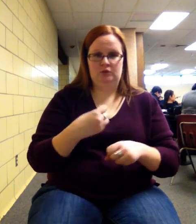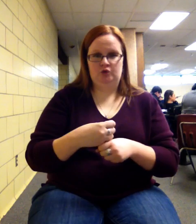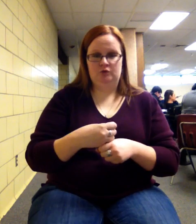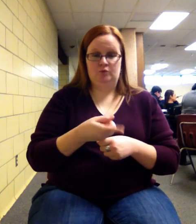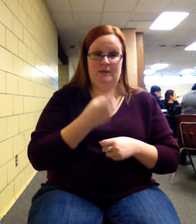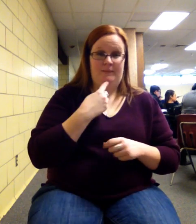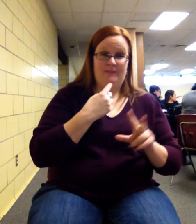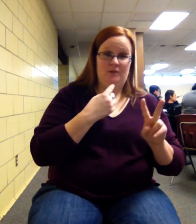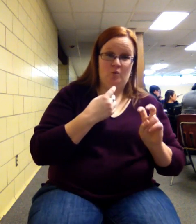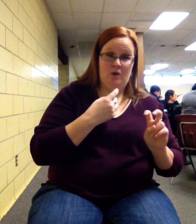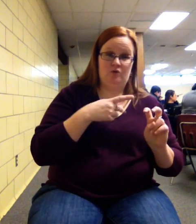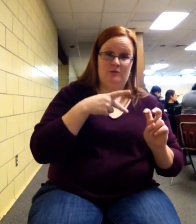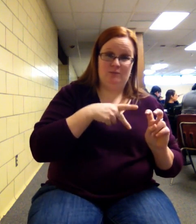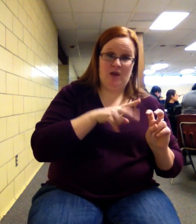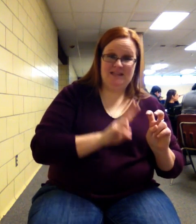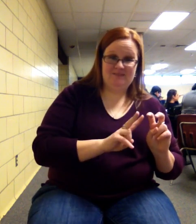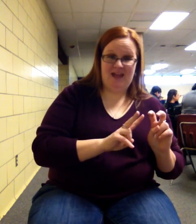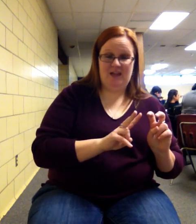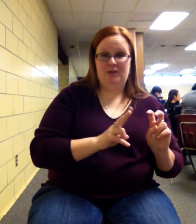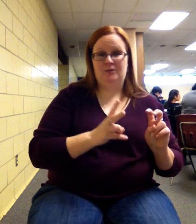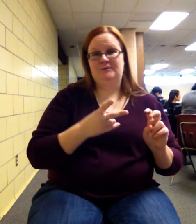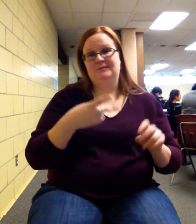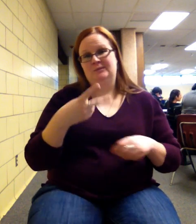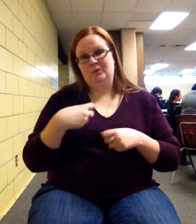be a present value that grows for 2 periods at 6%.